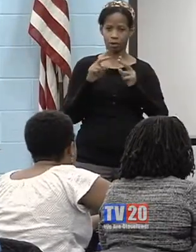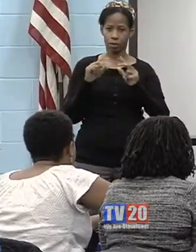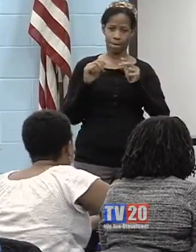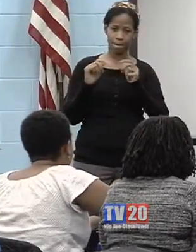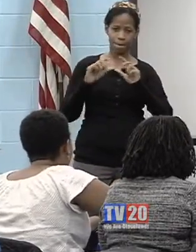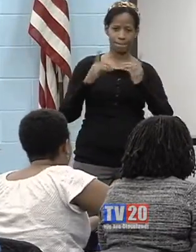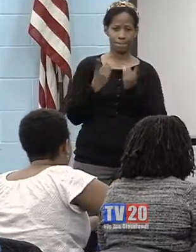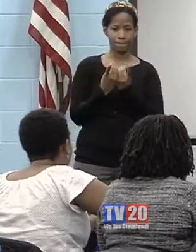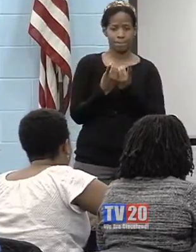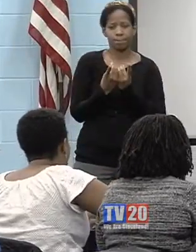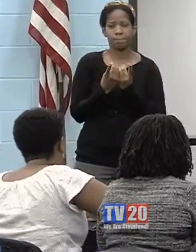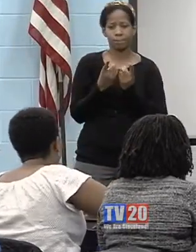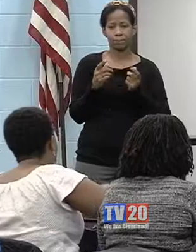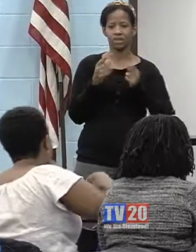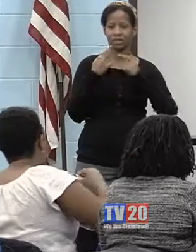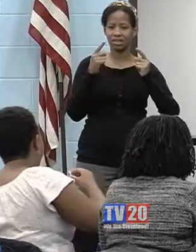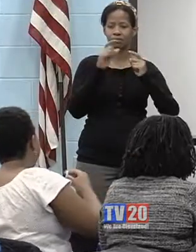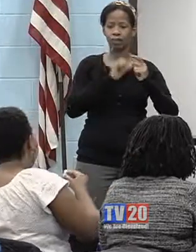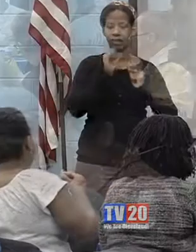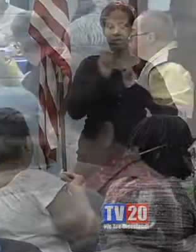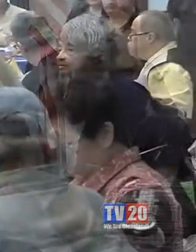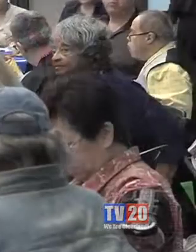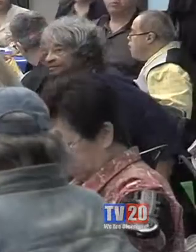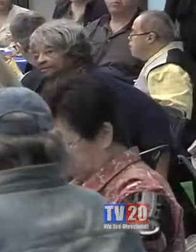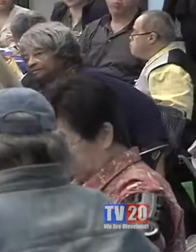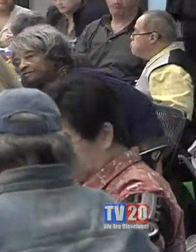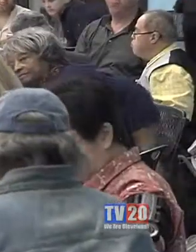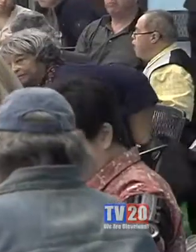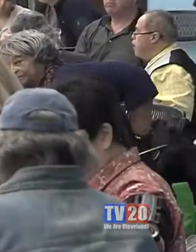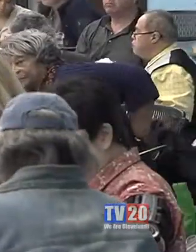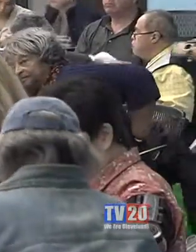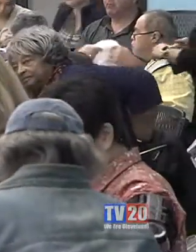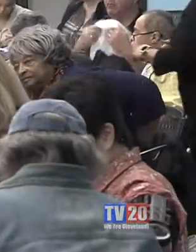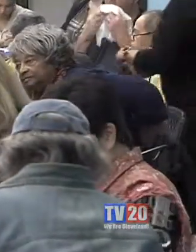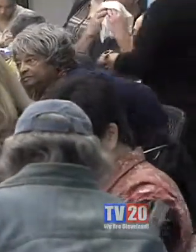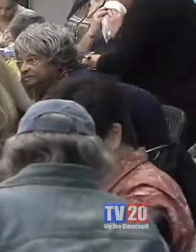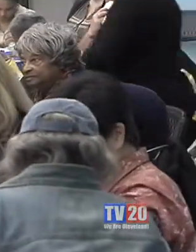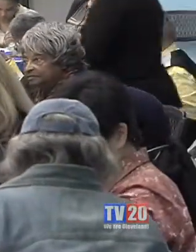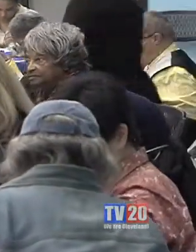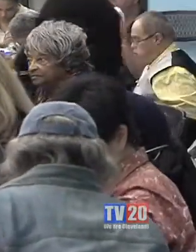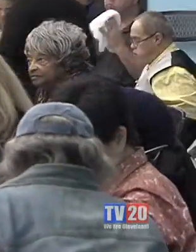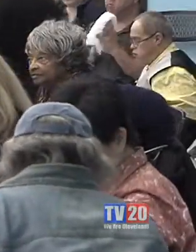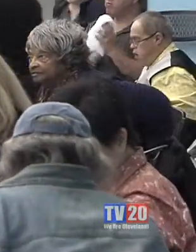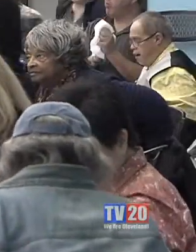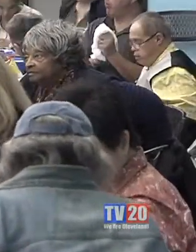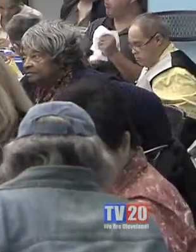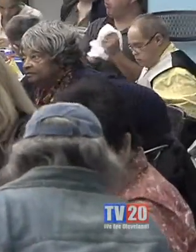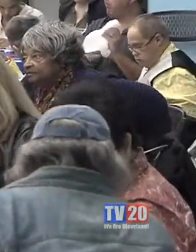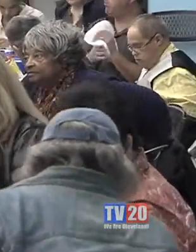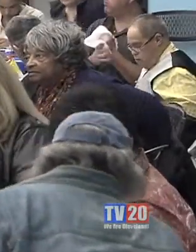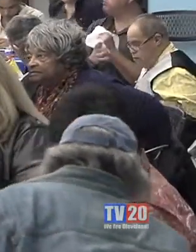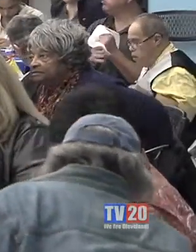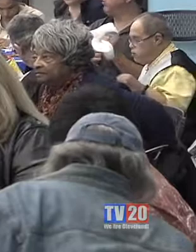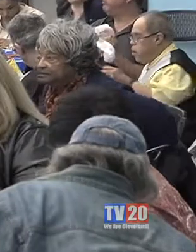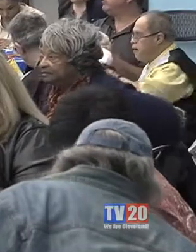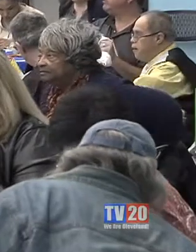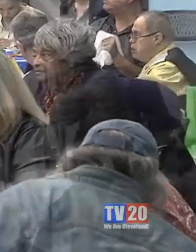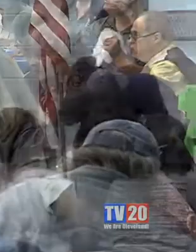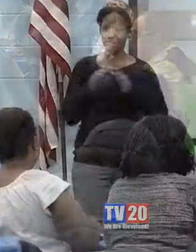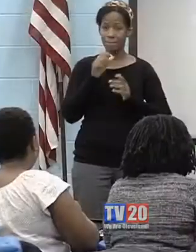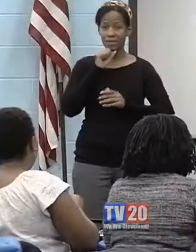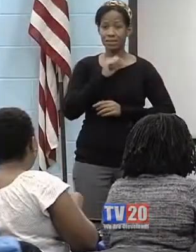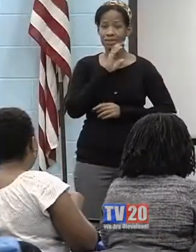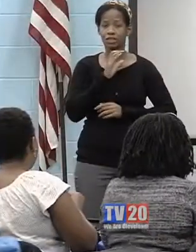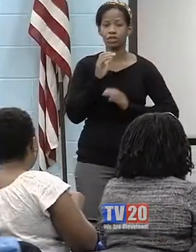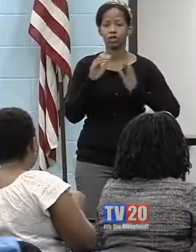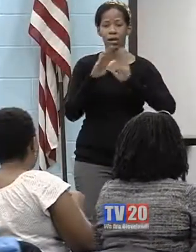a campus for successful aging. And we're always glad at the city to bring programs here. We began the Senior